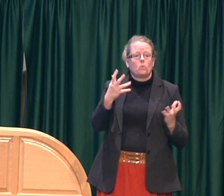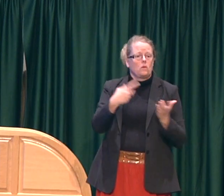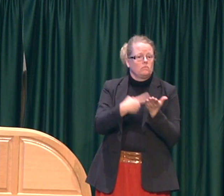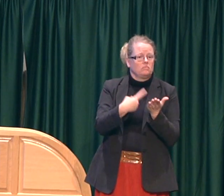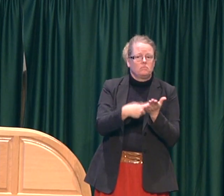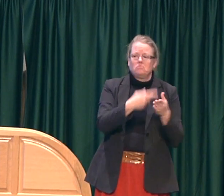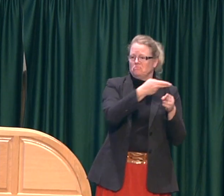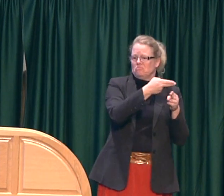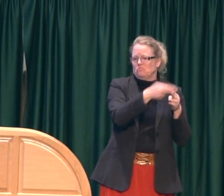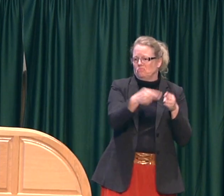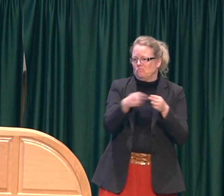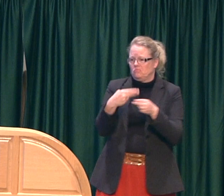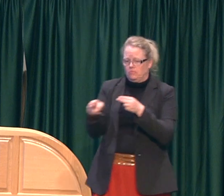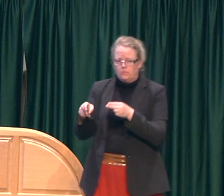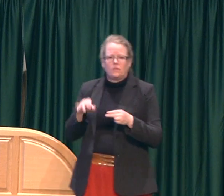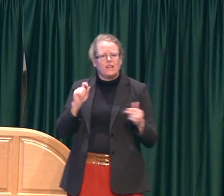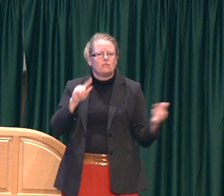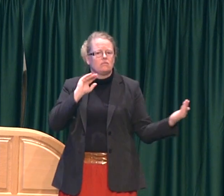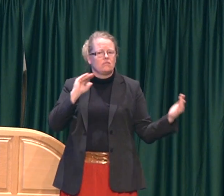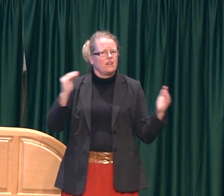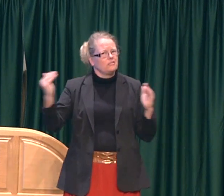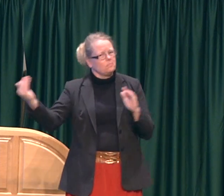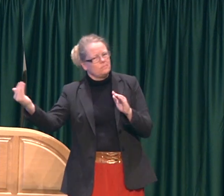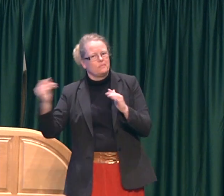And I came up with several that I'd like to briefly mention